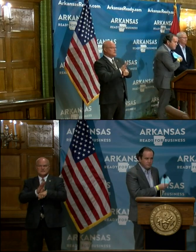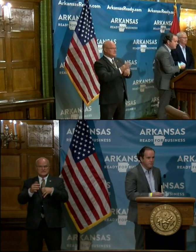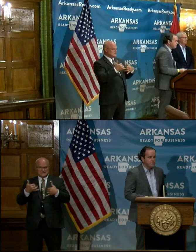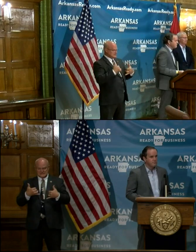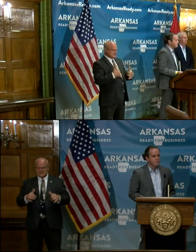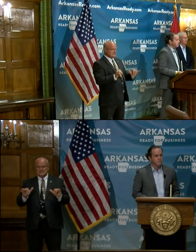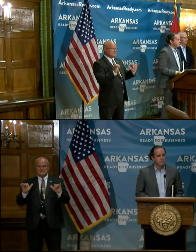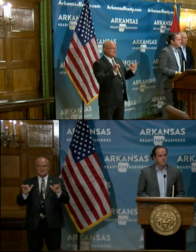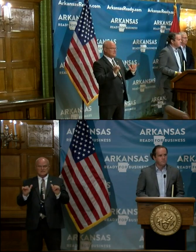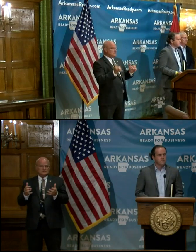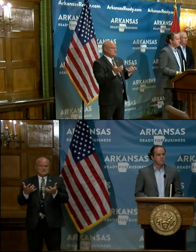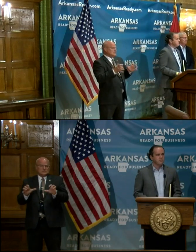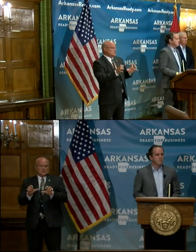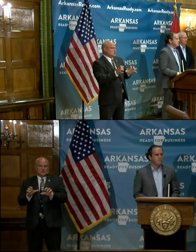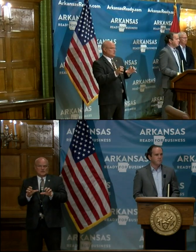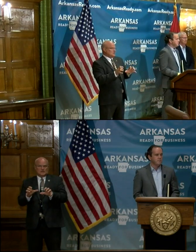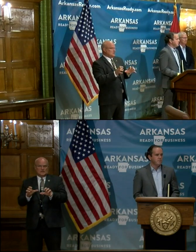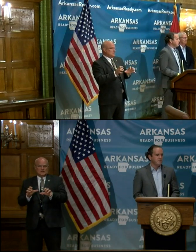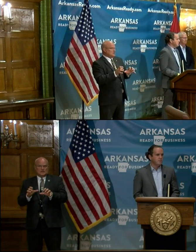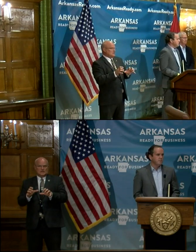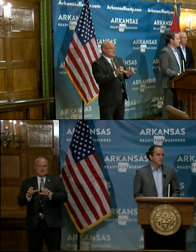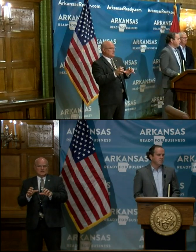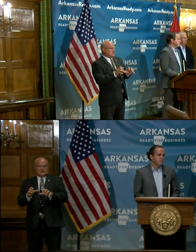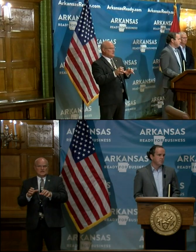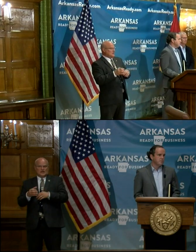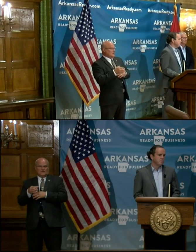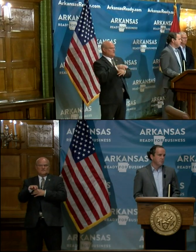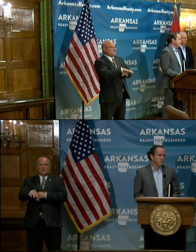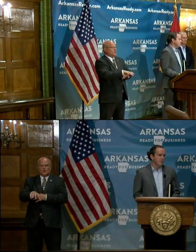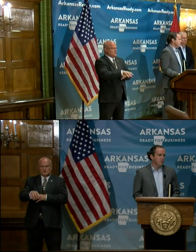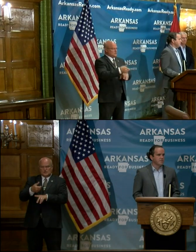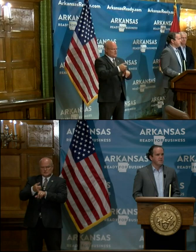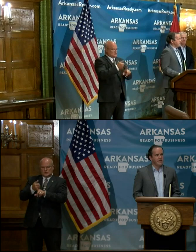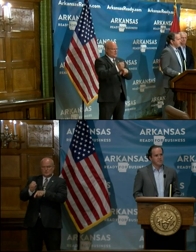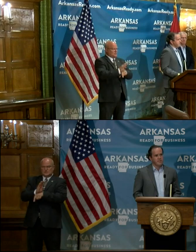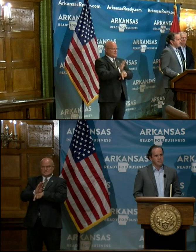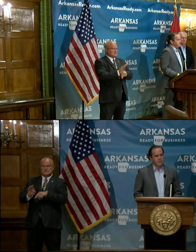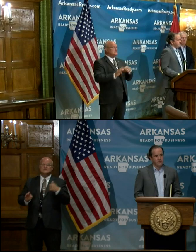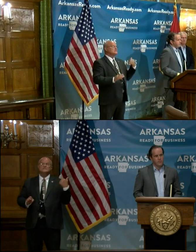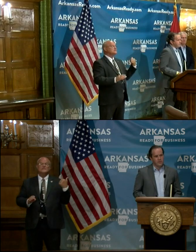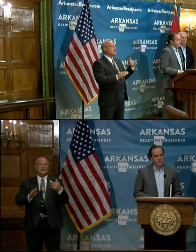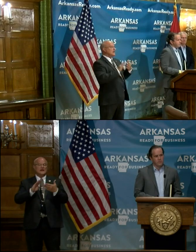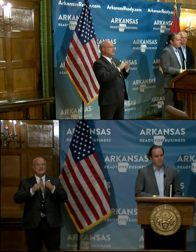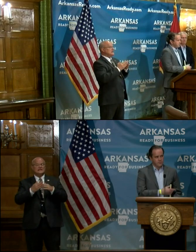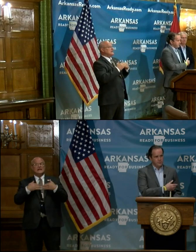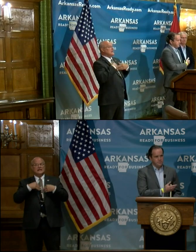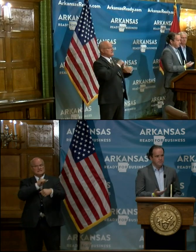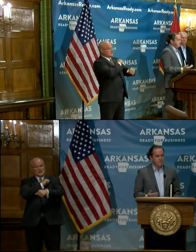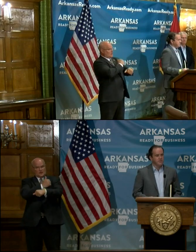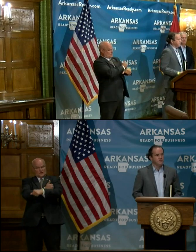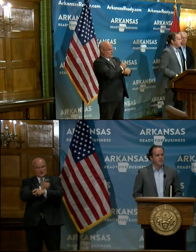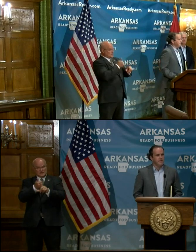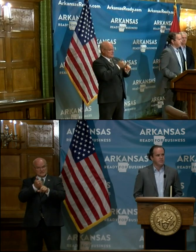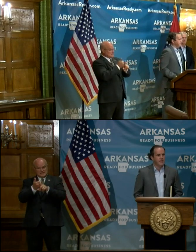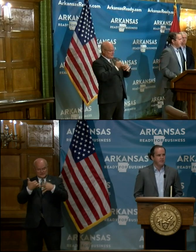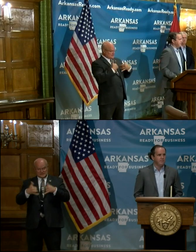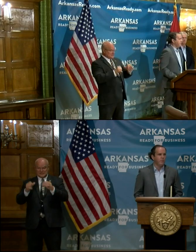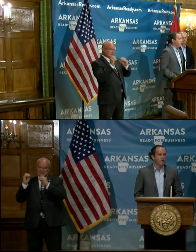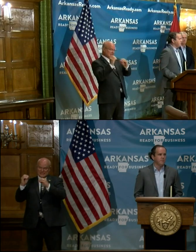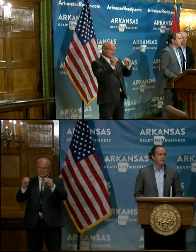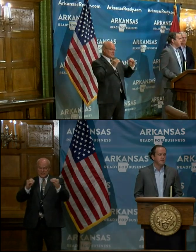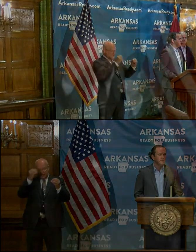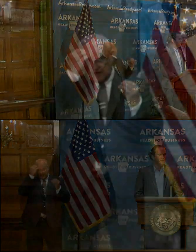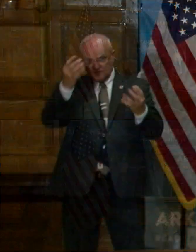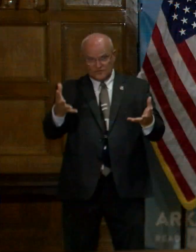Doesn't want to enforce the ordinance on its own premises. Well, the city has the authority, of course, to still educate